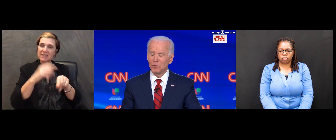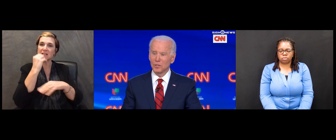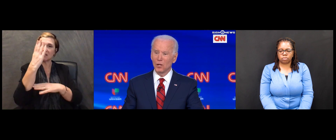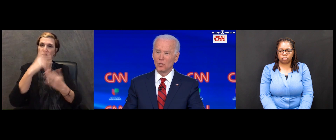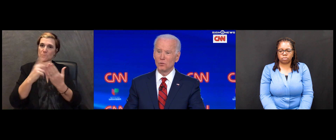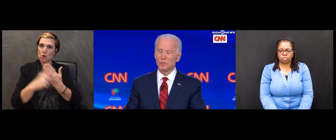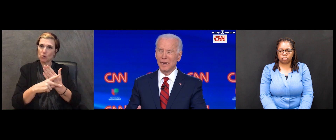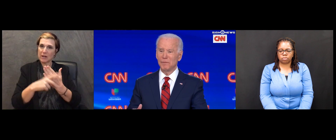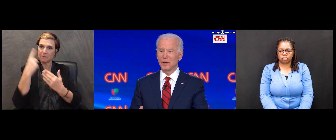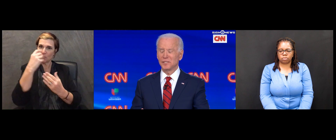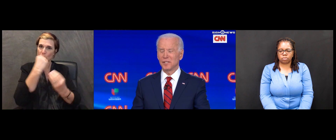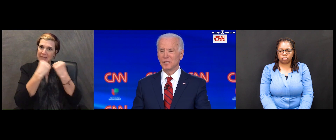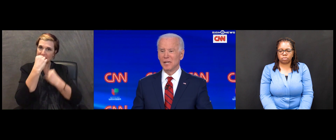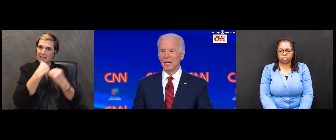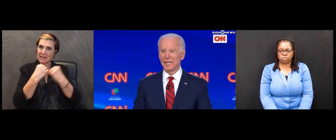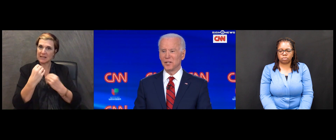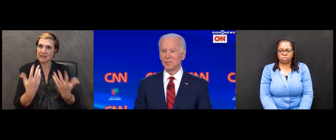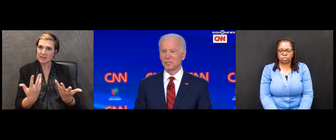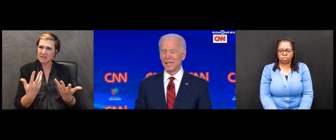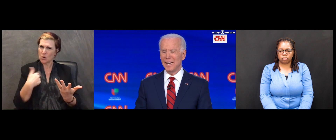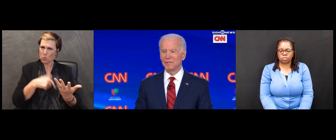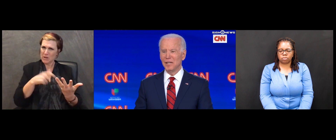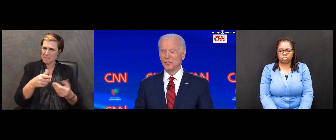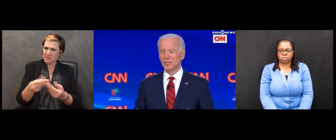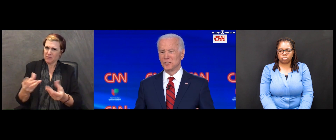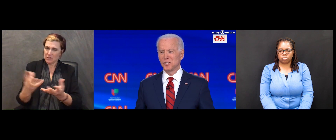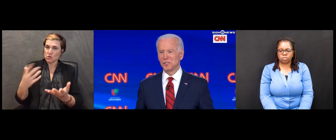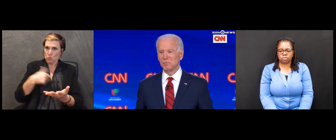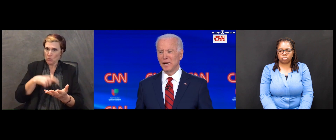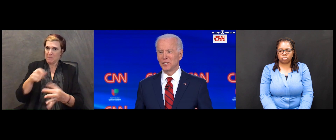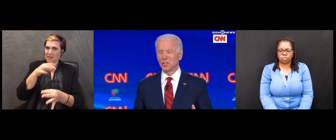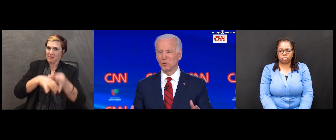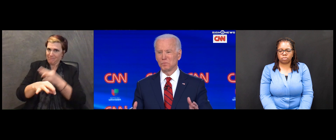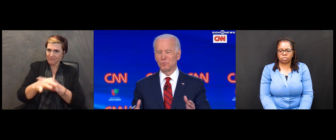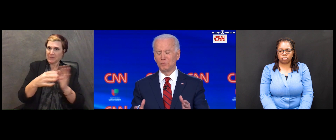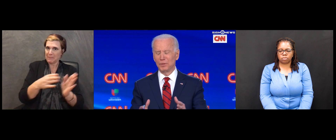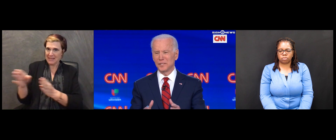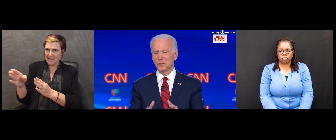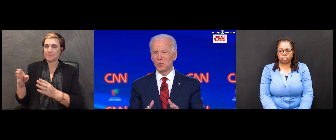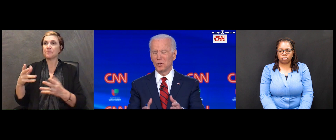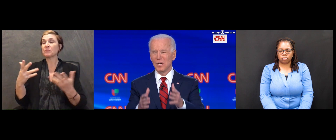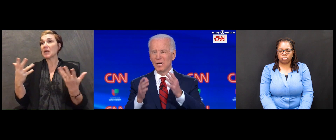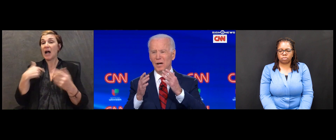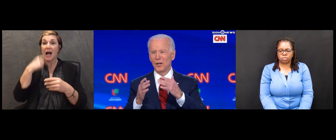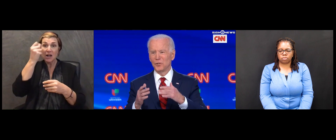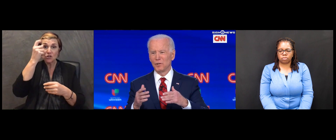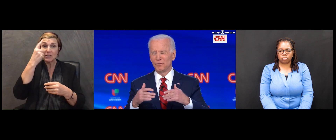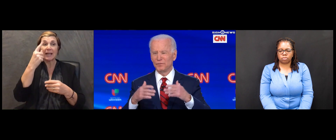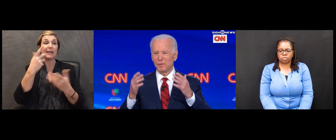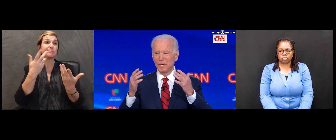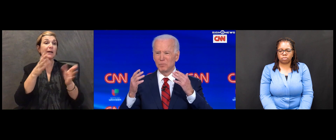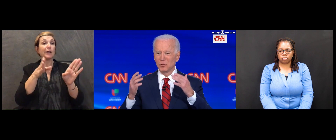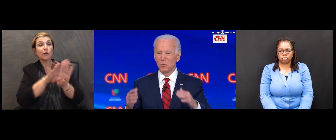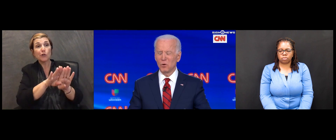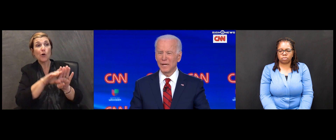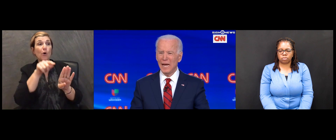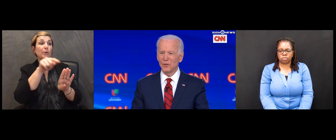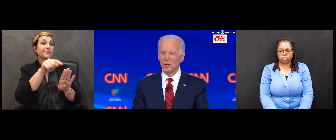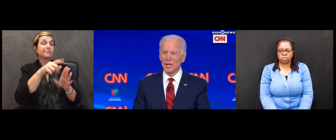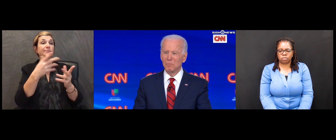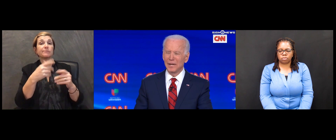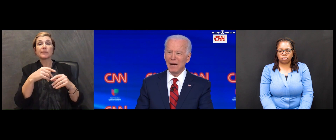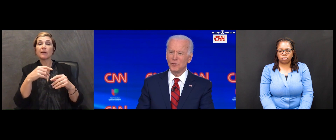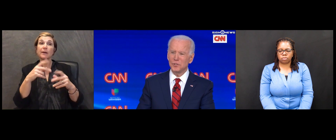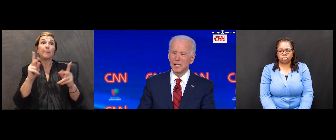that we would close any place that I can understand the decision made to close places where 100 or 50 people or more